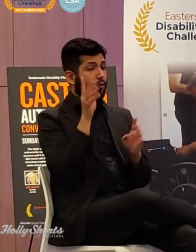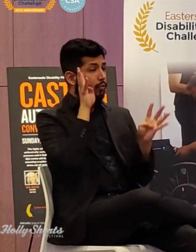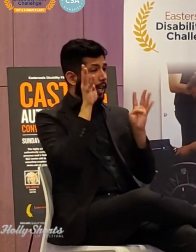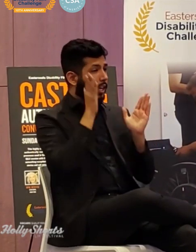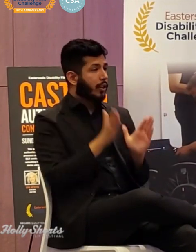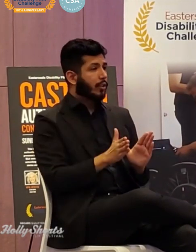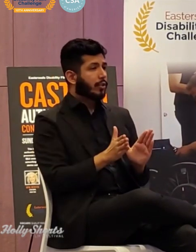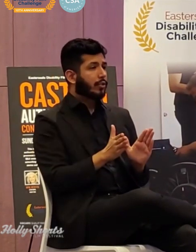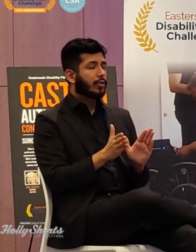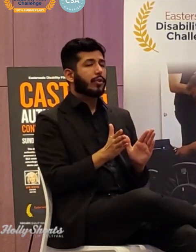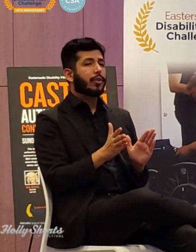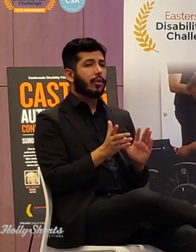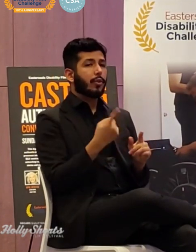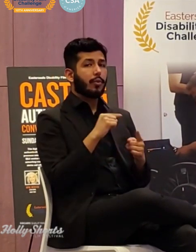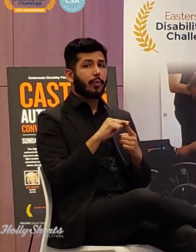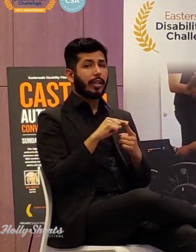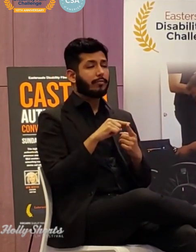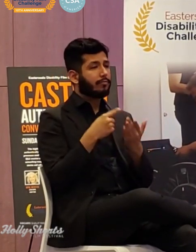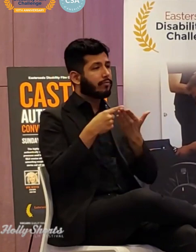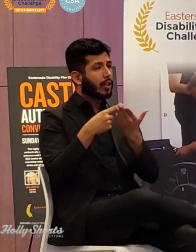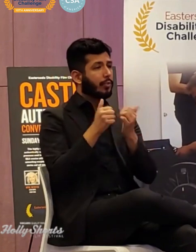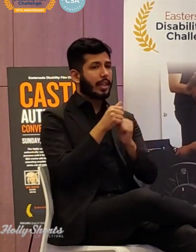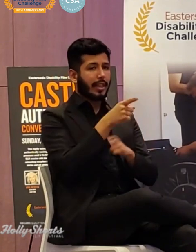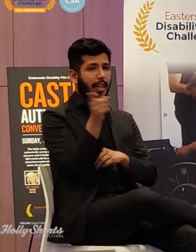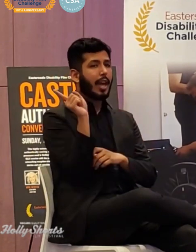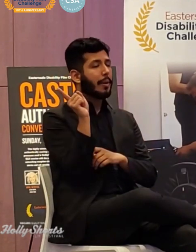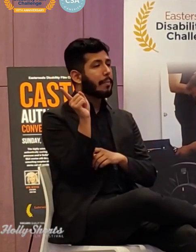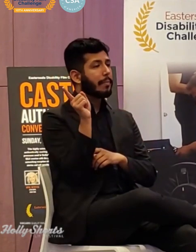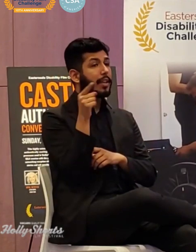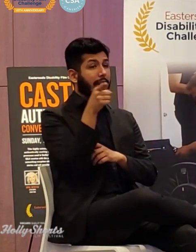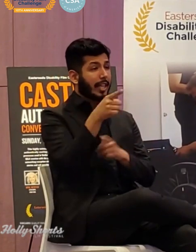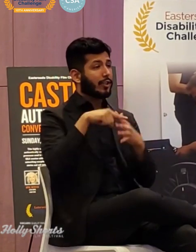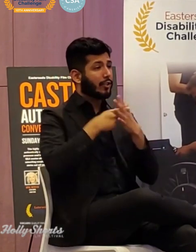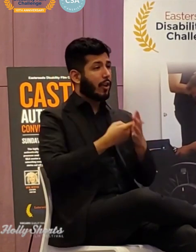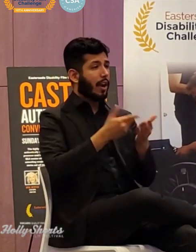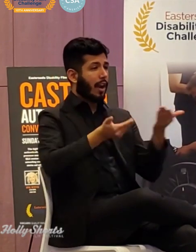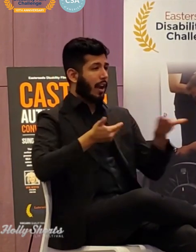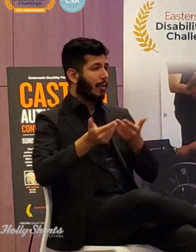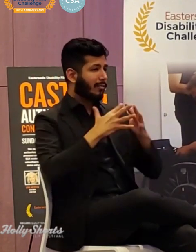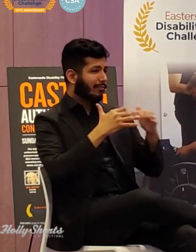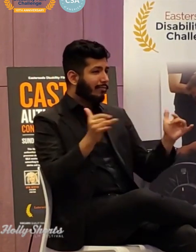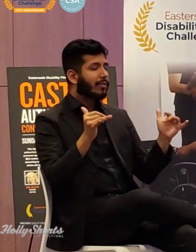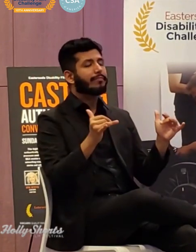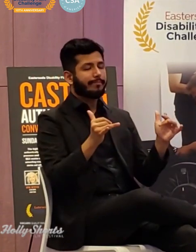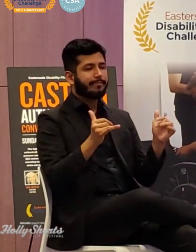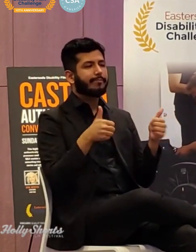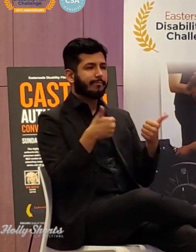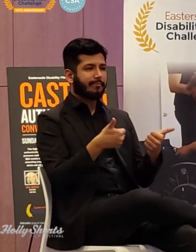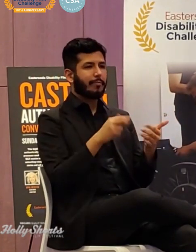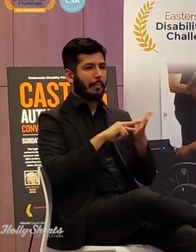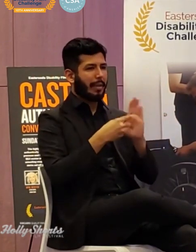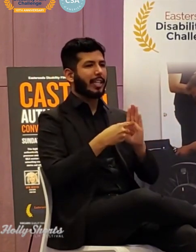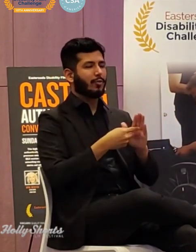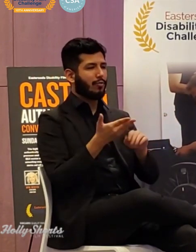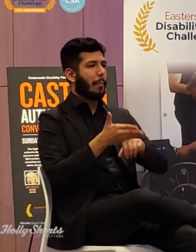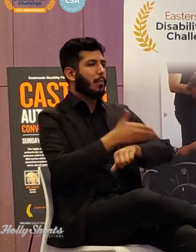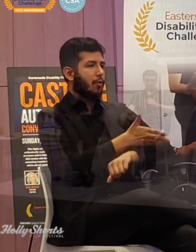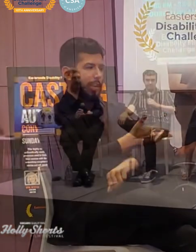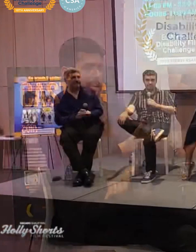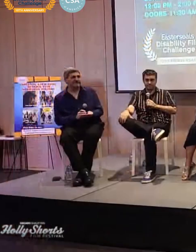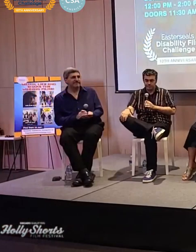them, you know, we're on our way. So, yeah. Good. That's great. Mark? Yeah.